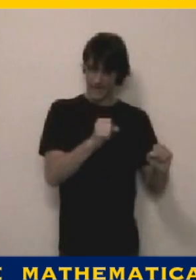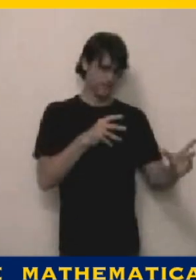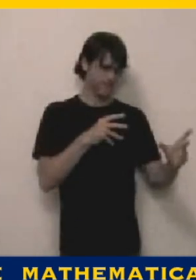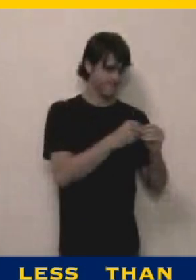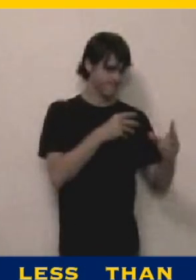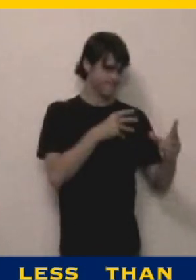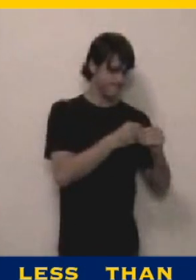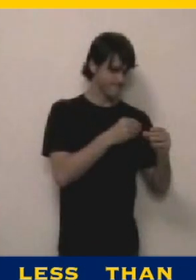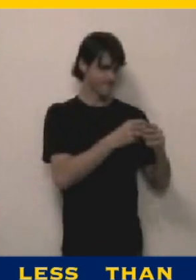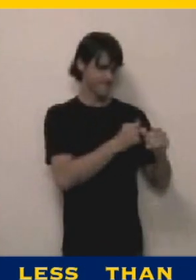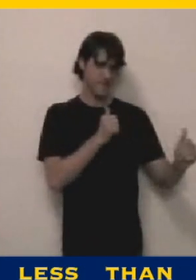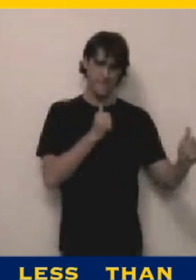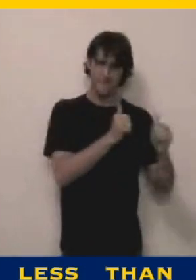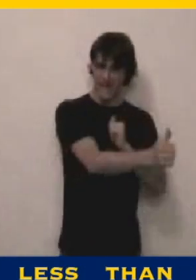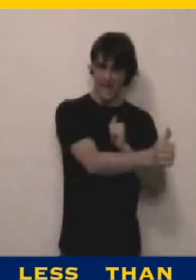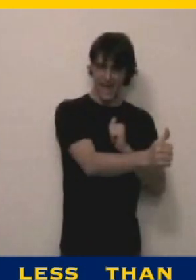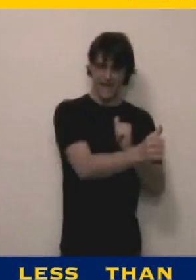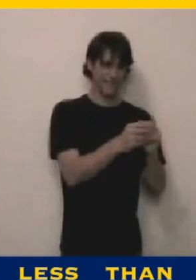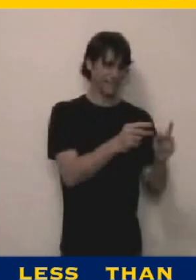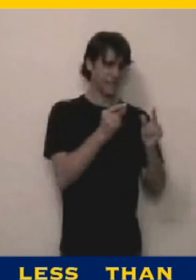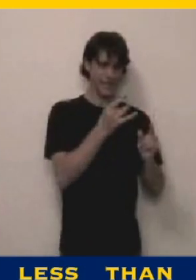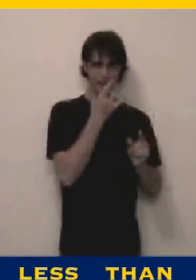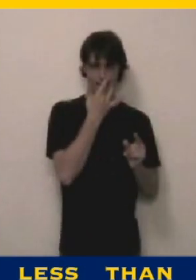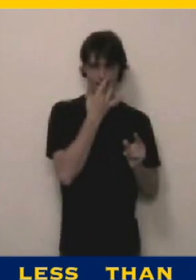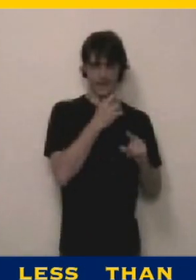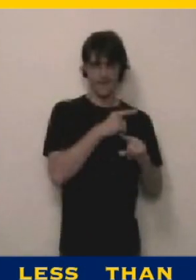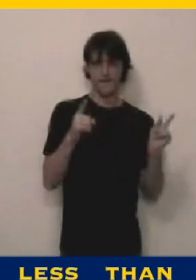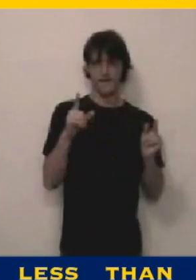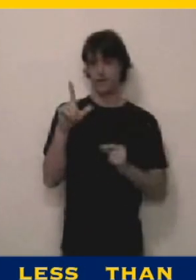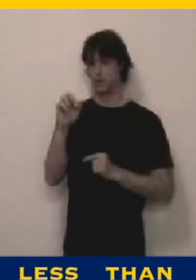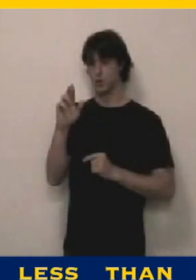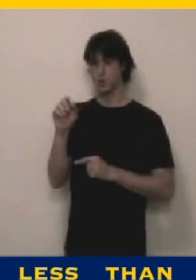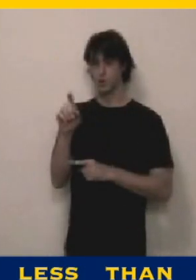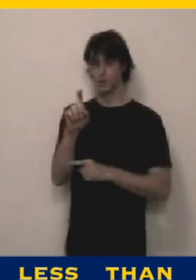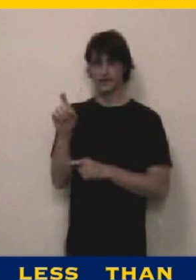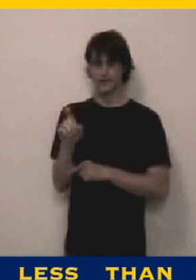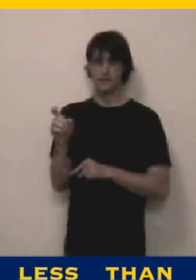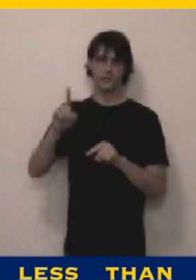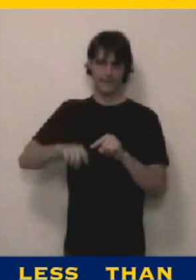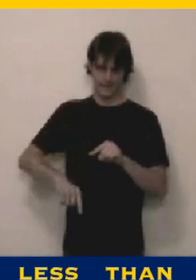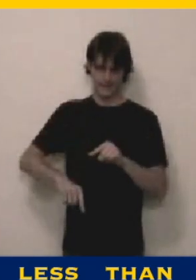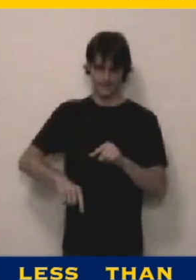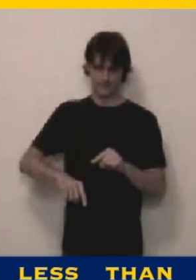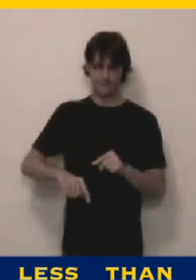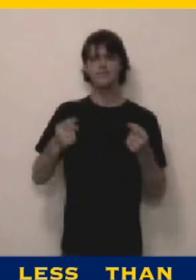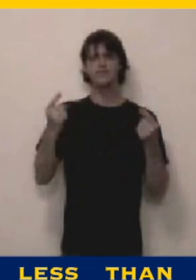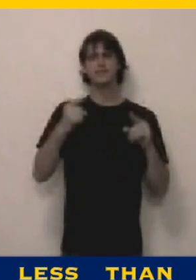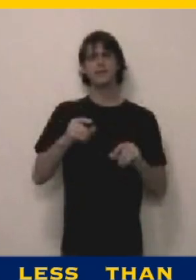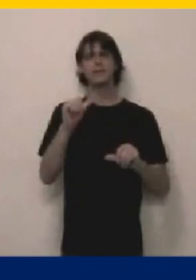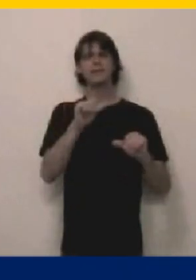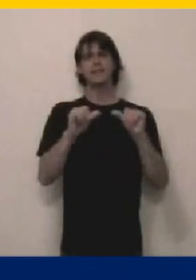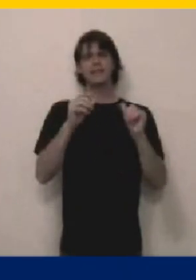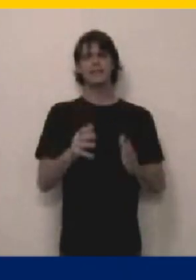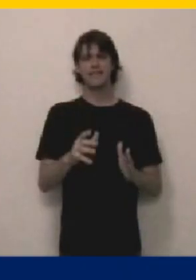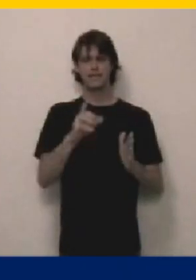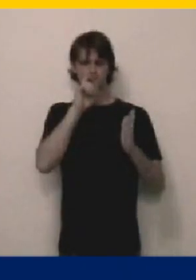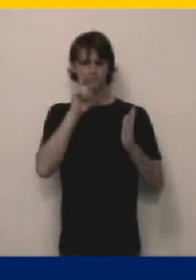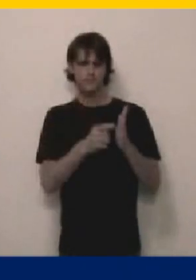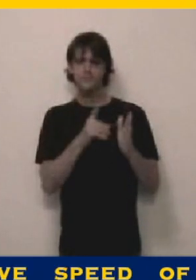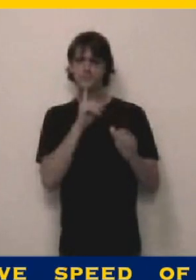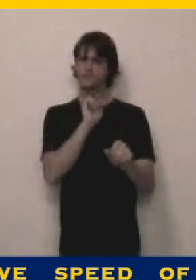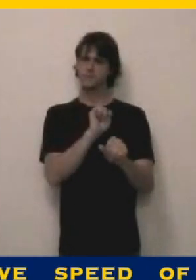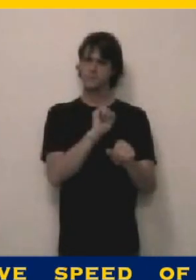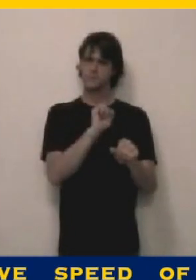imaginary. Furthermore, velocities less than the speed of light don't just straightforwardly add up under the Lorentzian transformation as they do under the